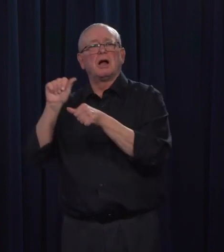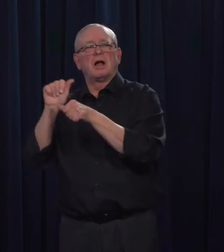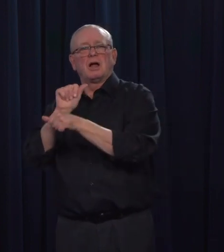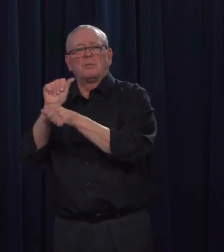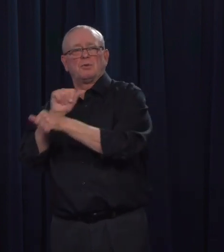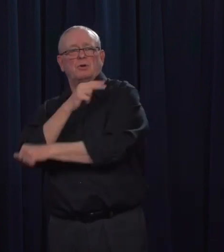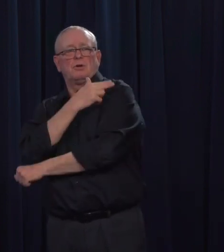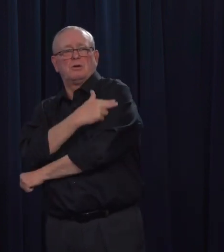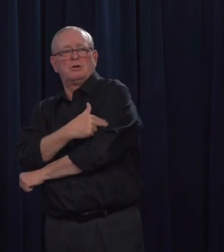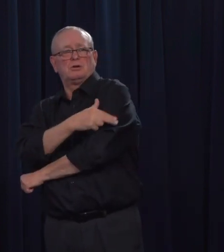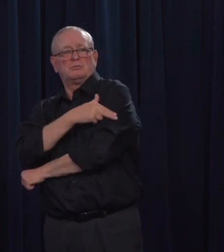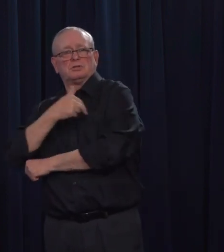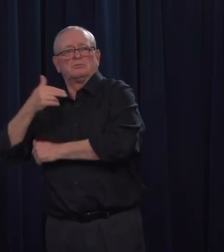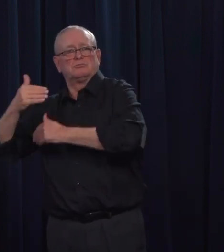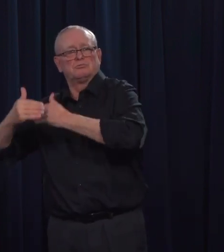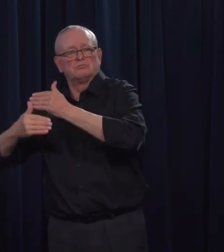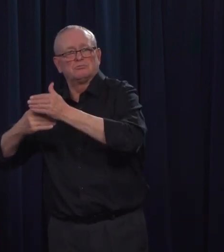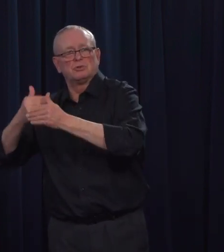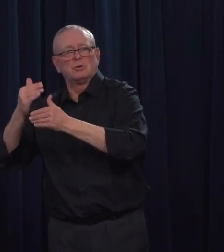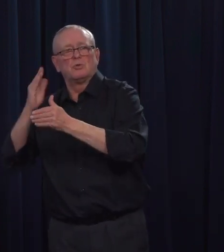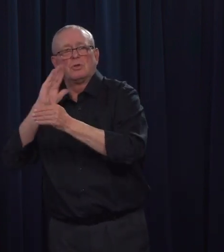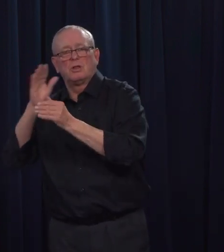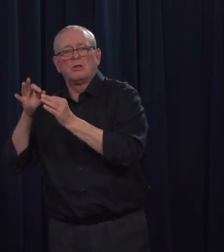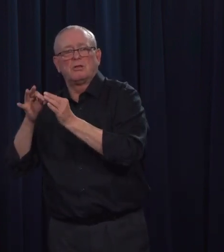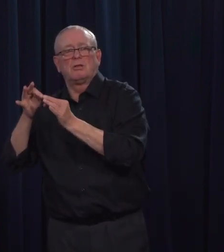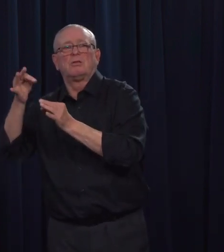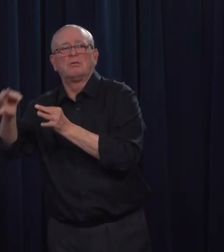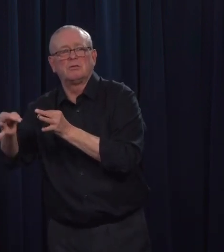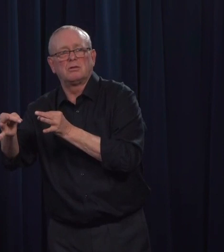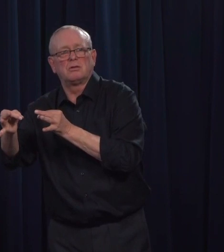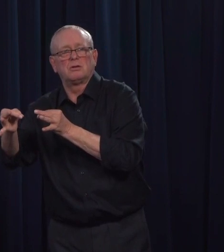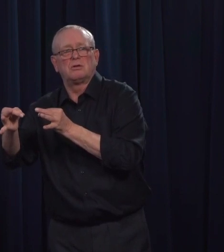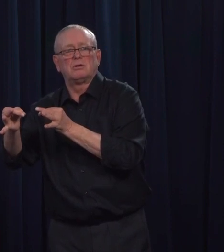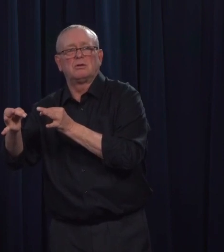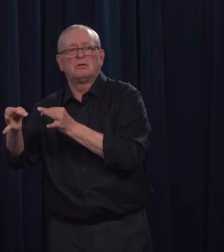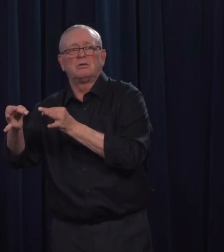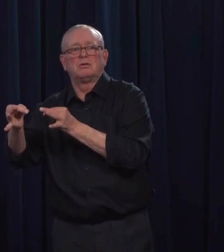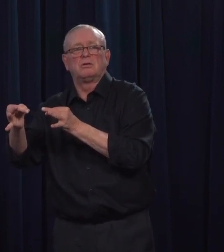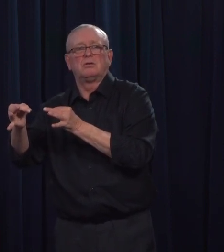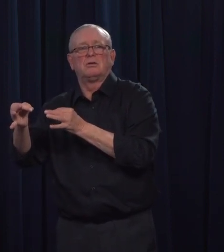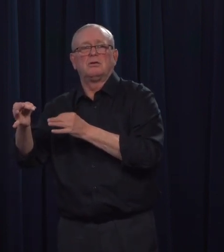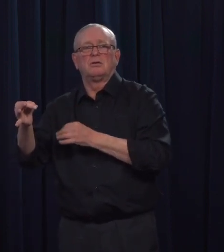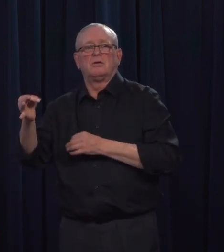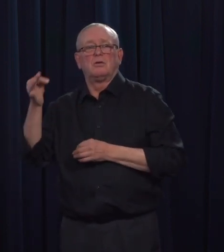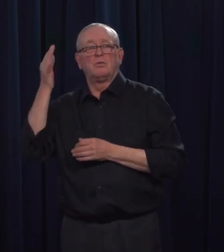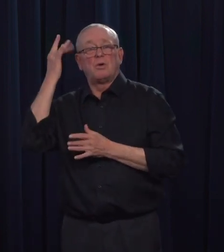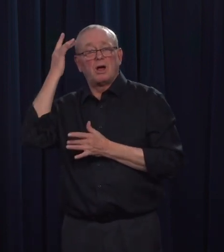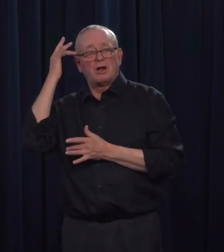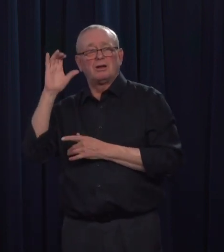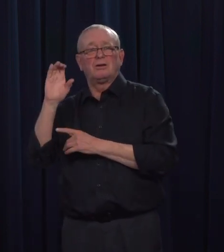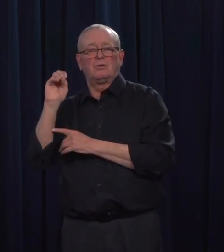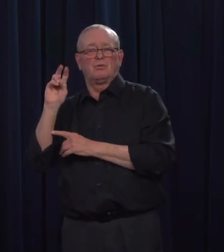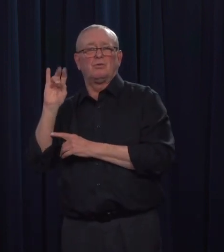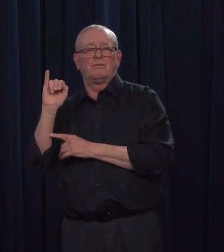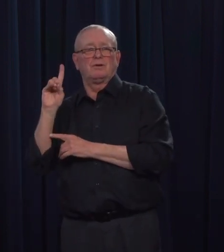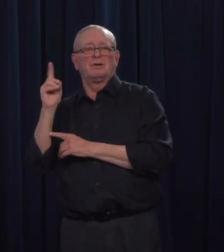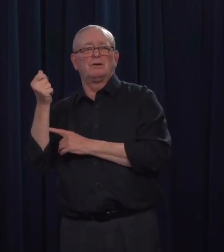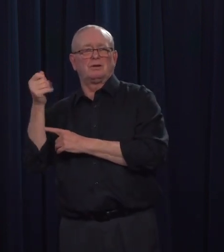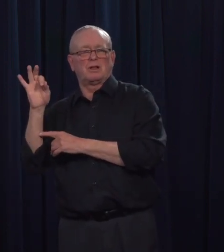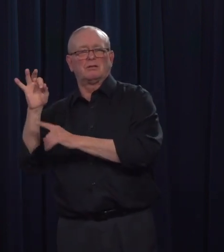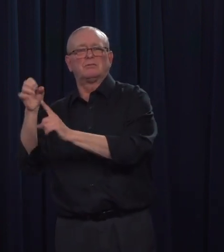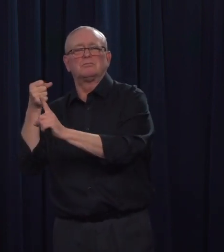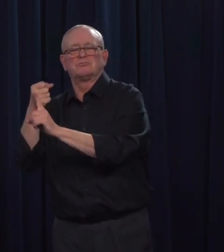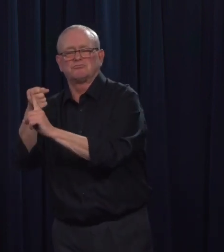I think what you're referring to is our postponement of elective surgery. And yes, we have postponed elective surgery, but I